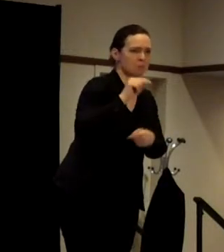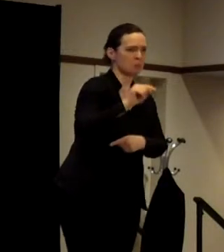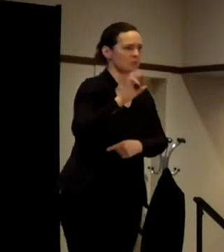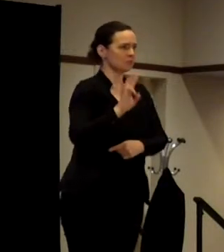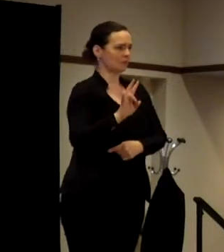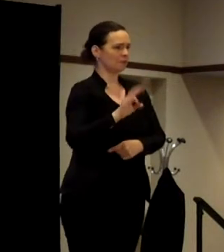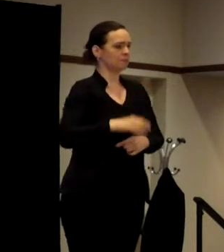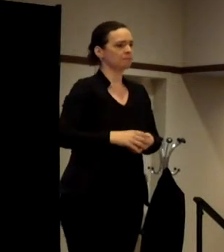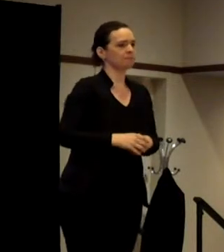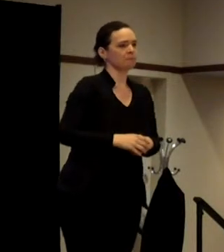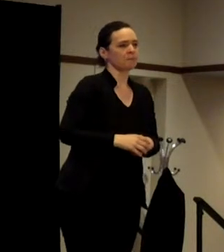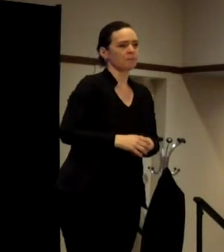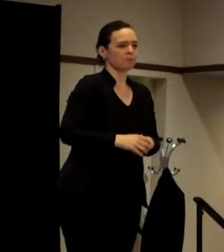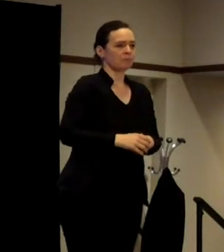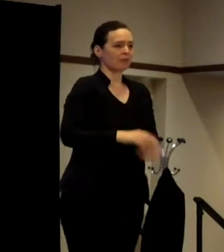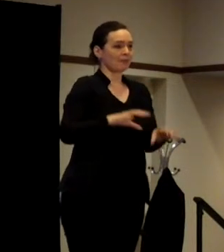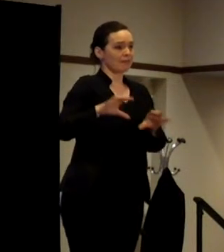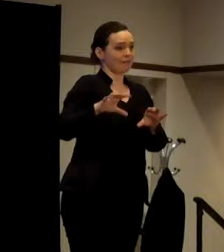we've now had